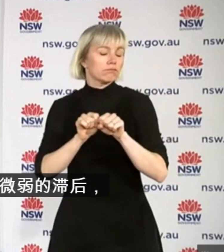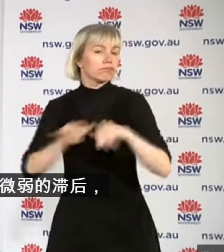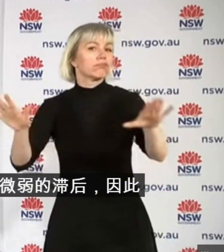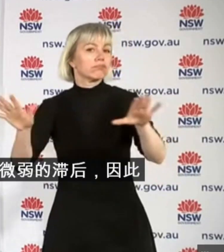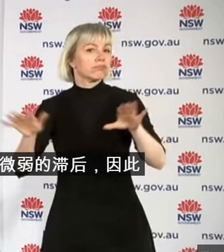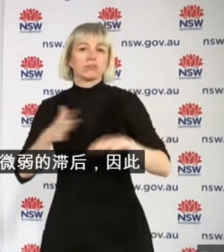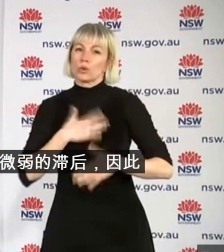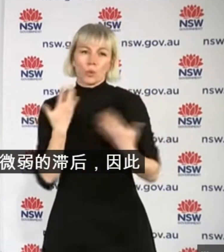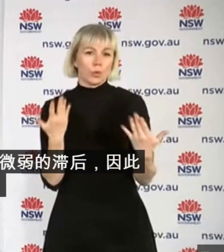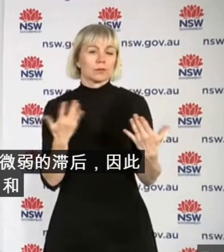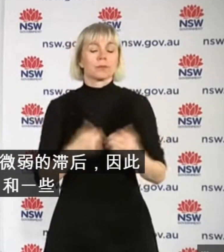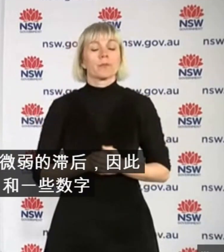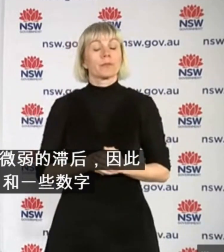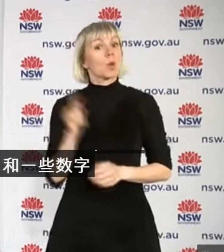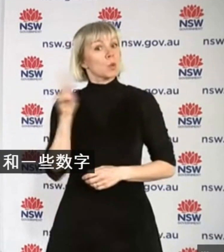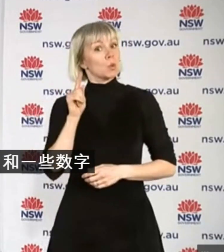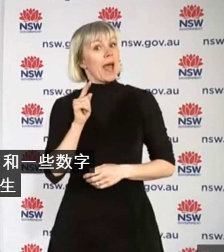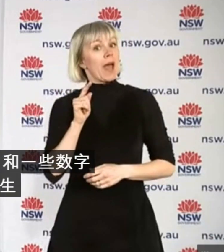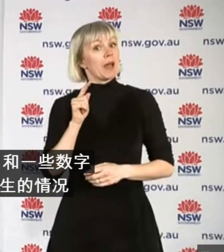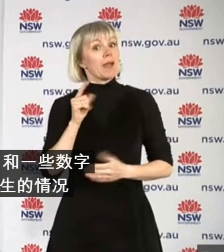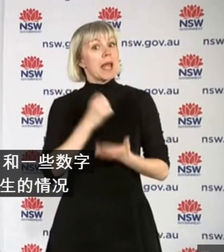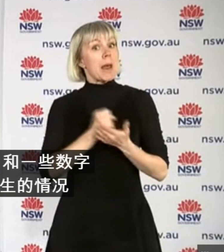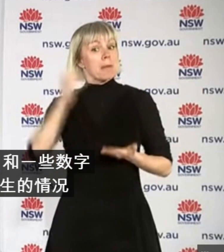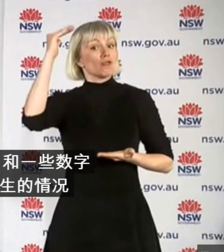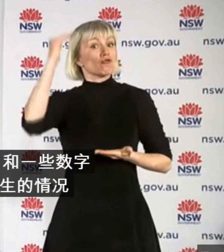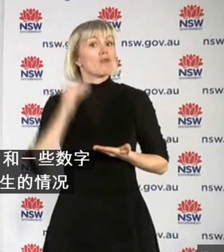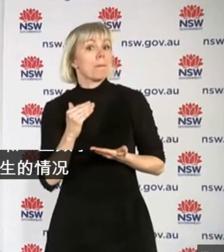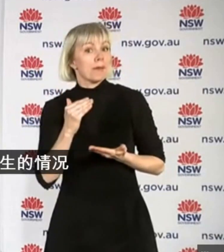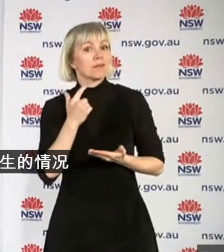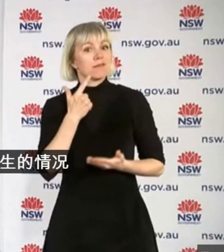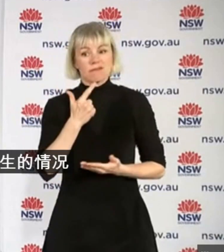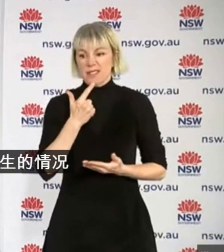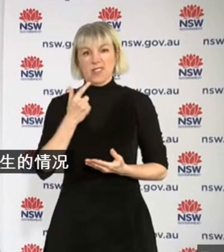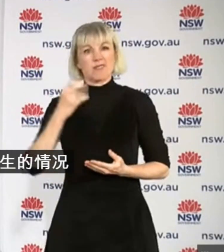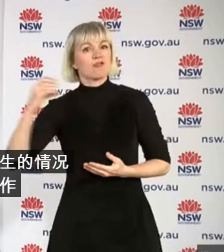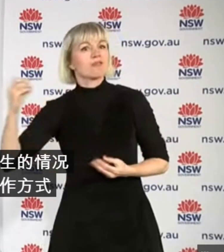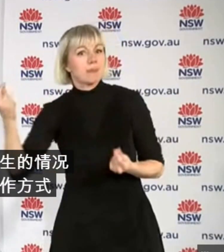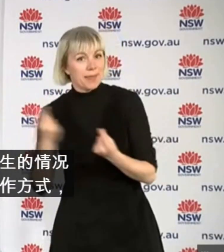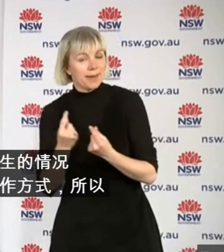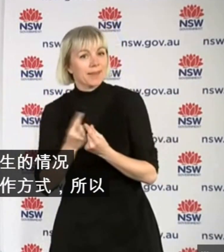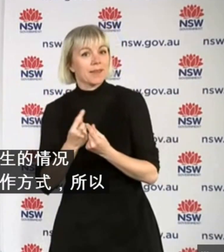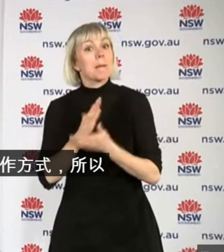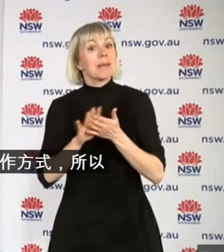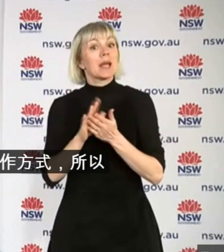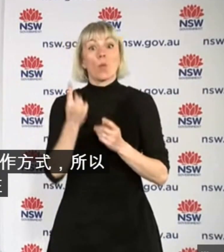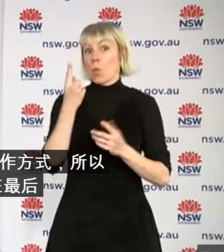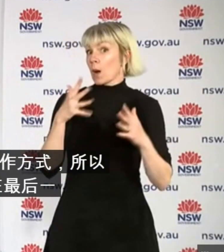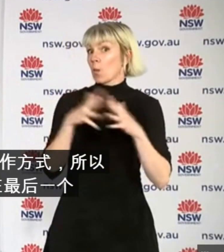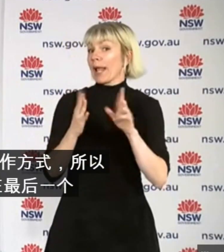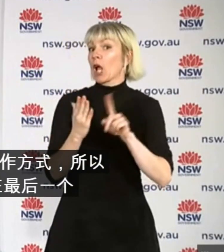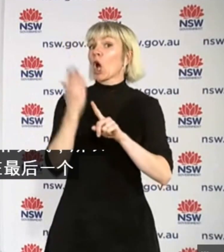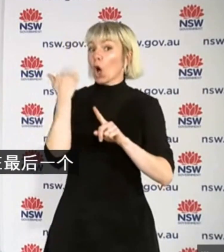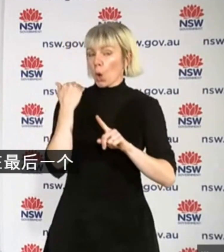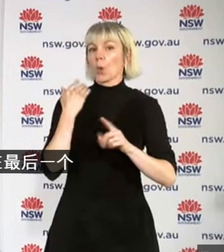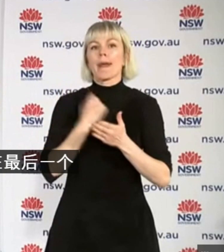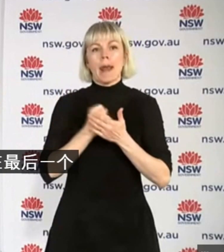the 700 and something numbers you see today is really what happened a week ago. That's just the way the numbers work. So I don't want to see us at the